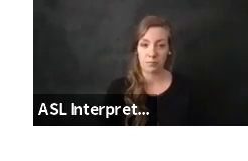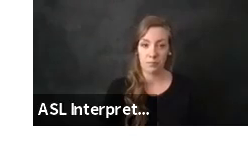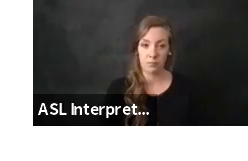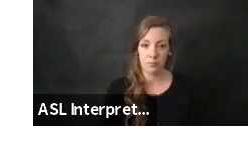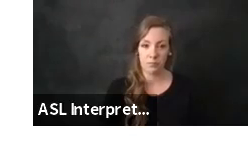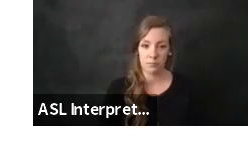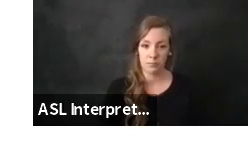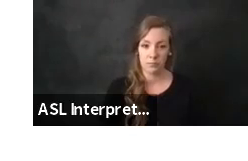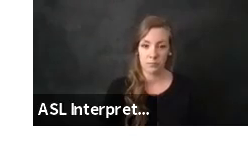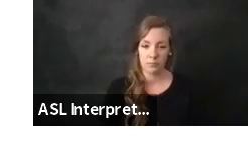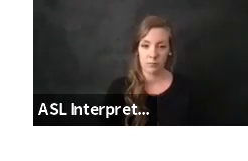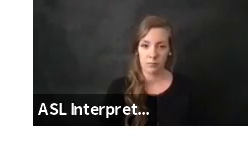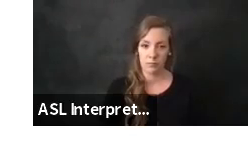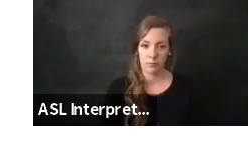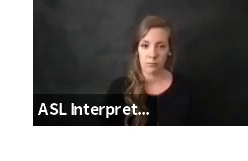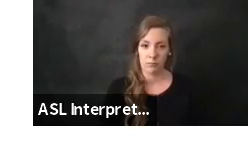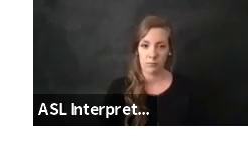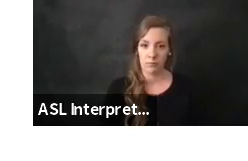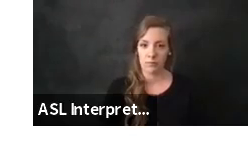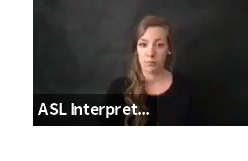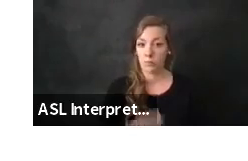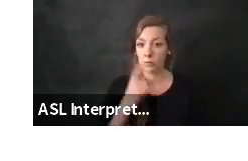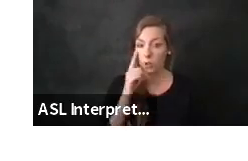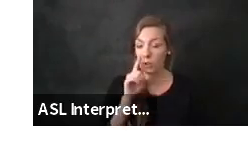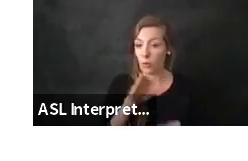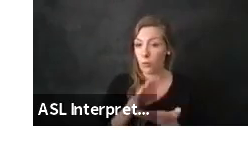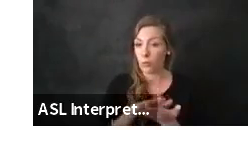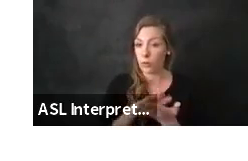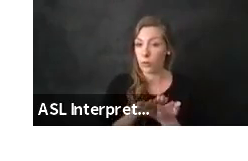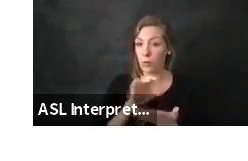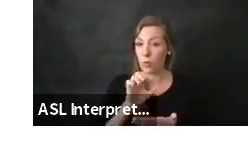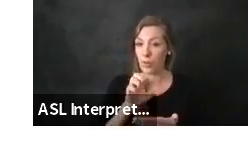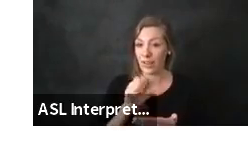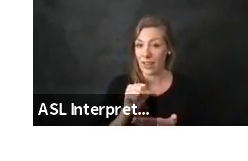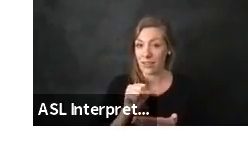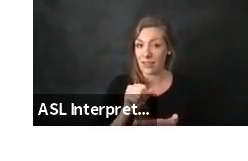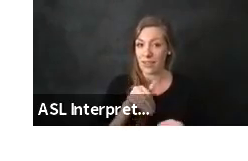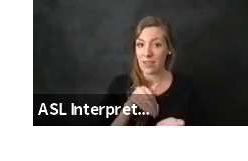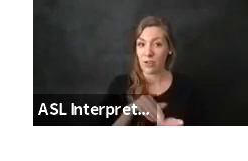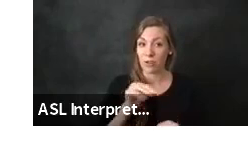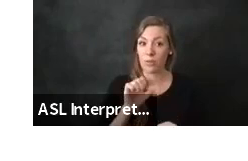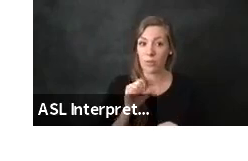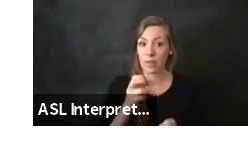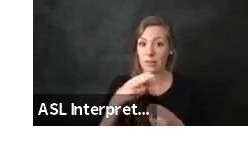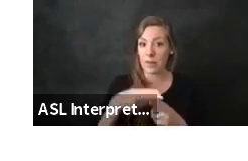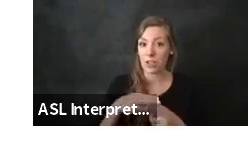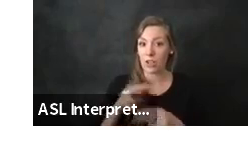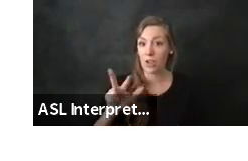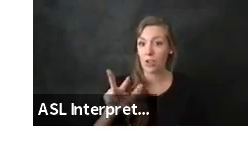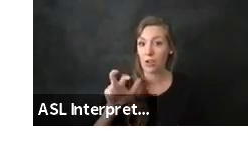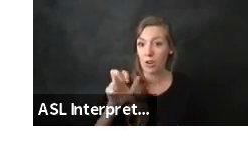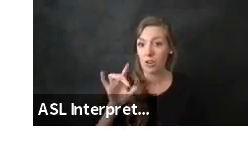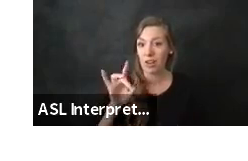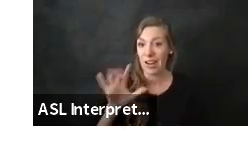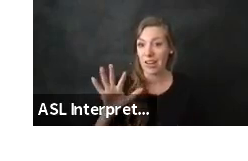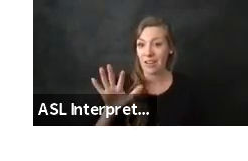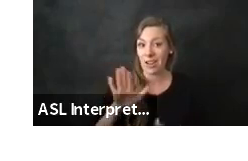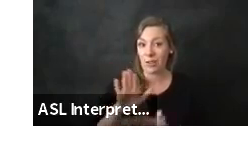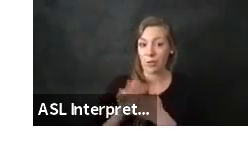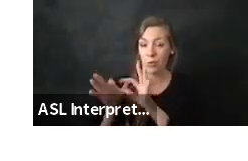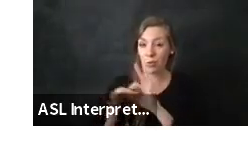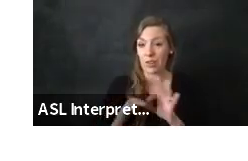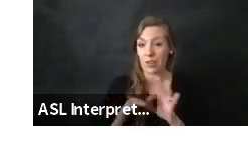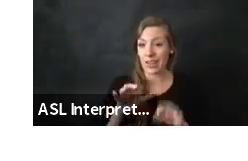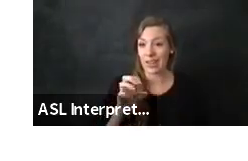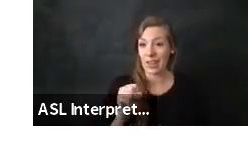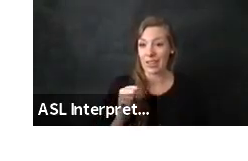Looking at our school cases, as Dr. Mays had mentioned earlier, we've seen 385 school-related cases, with the majority